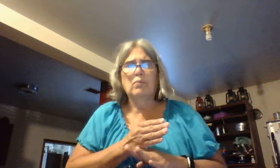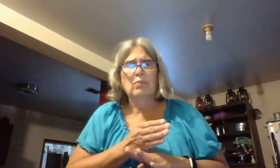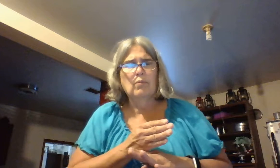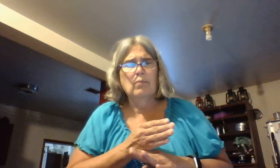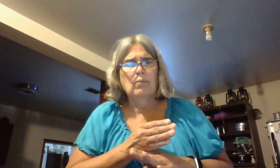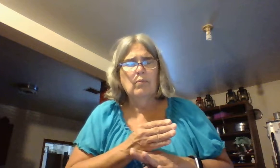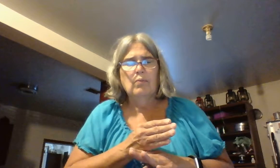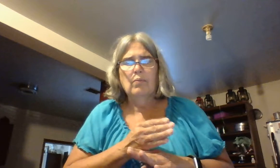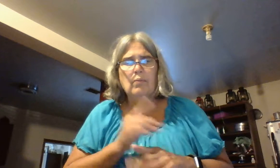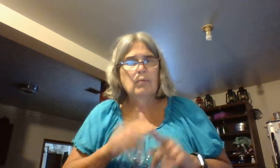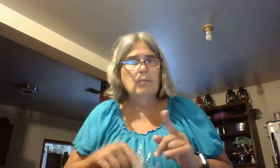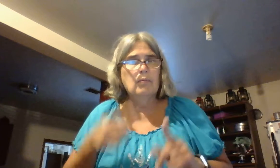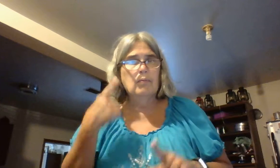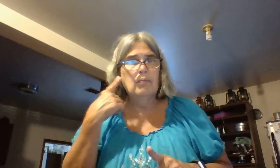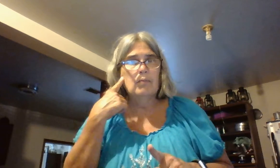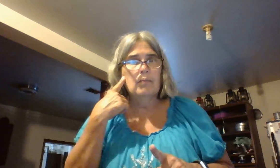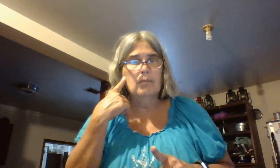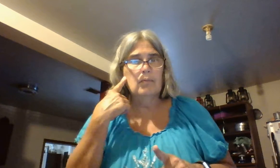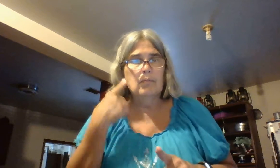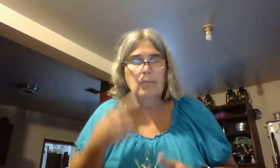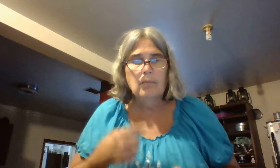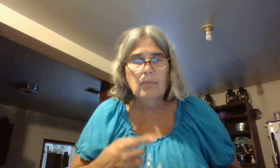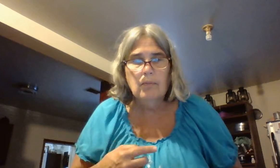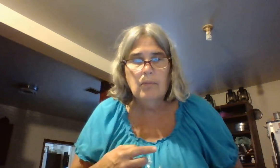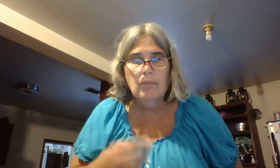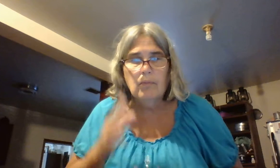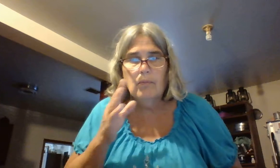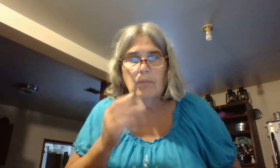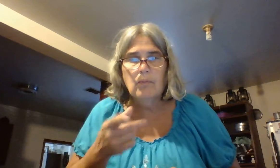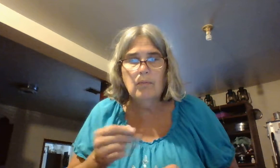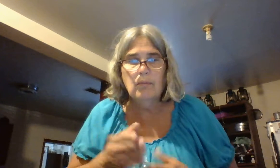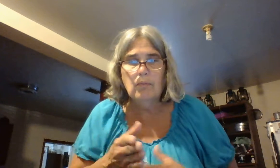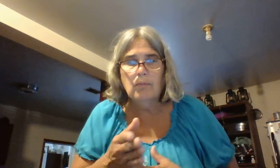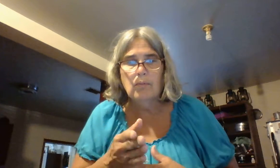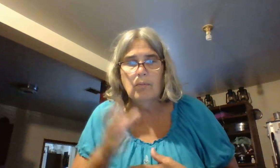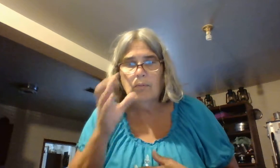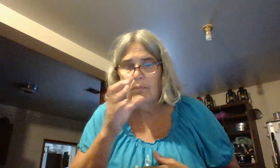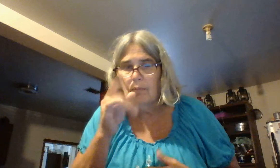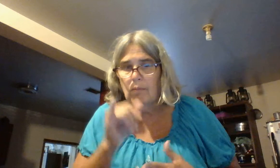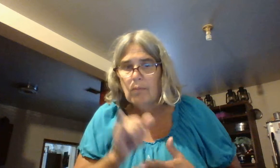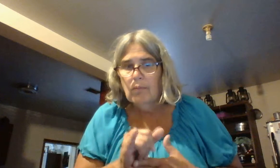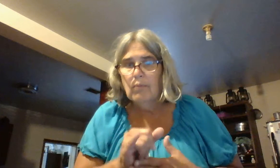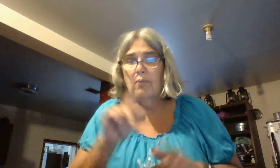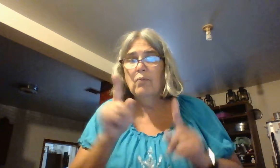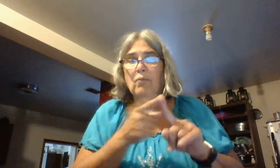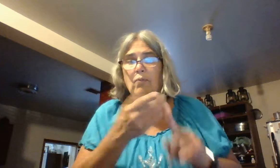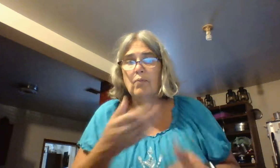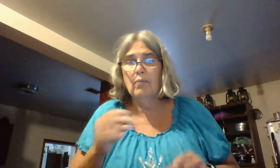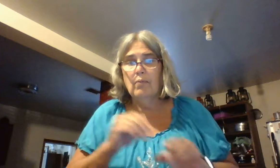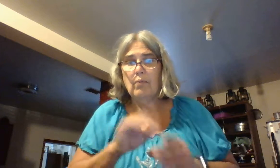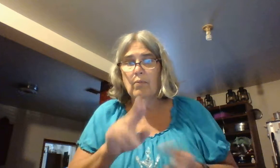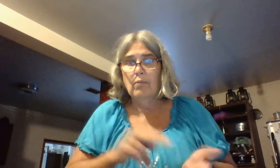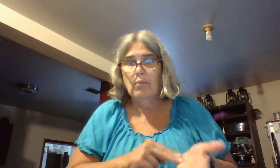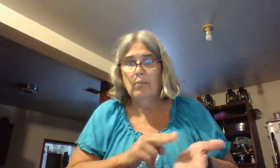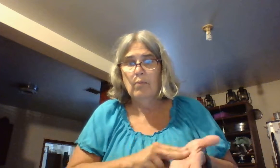evaporation. What we're going to do today is go through and look at those. The first thing you do is in your notebook, I've got, I believe,